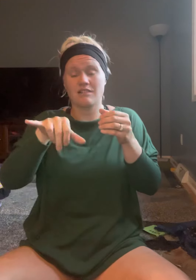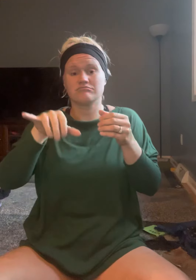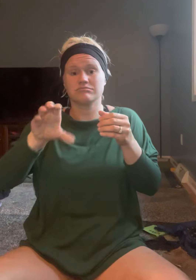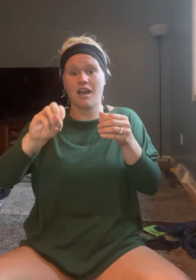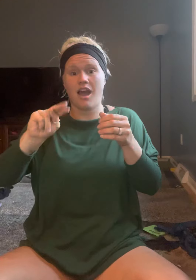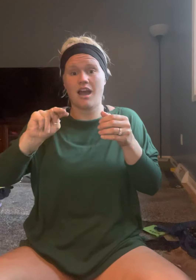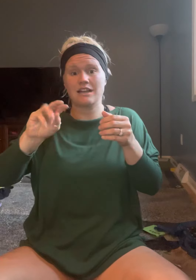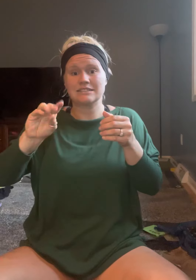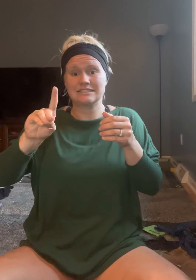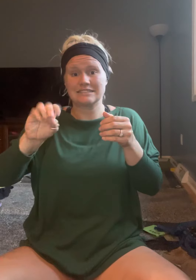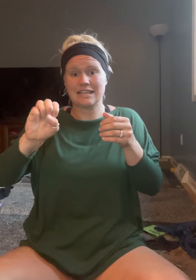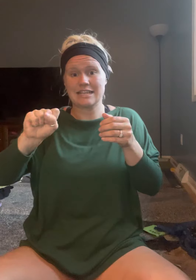talk more about this a little bit.